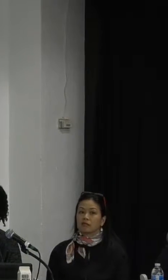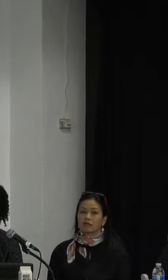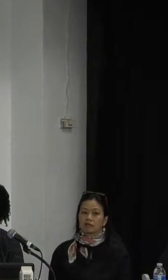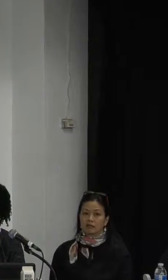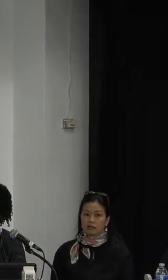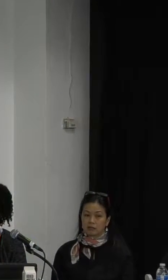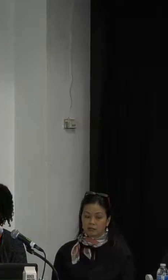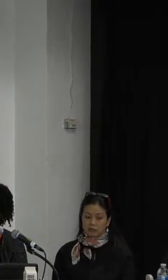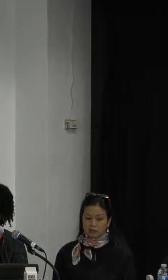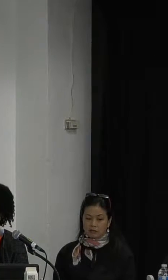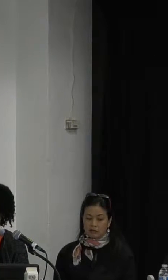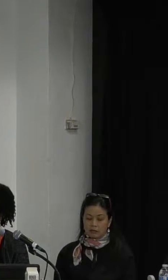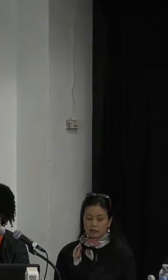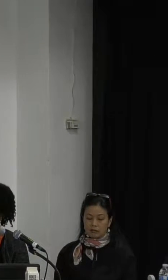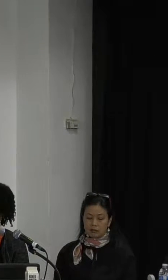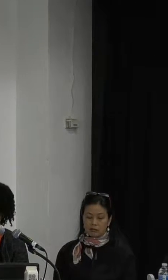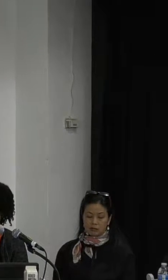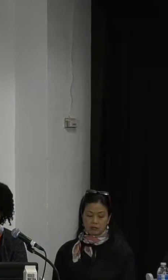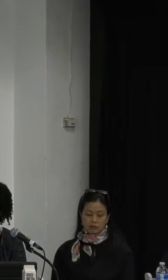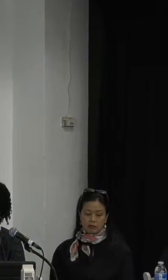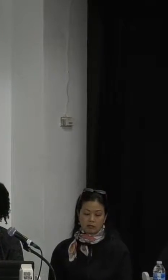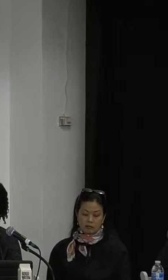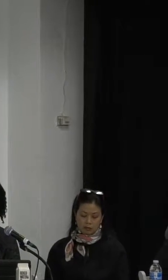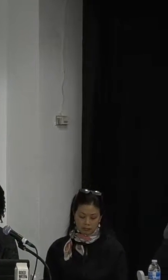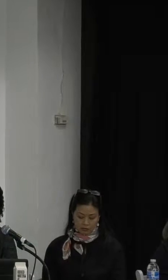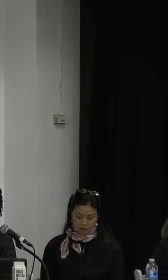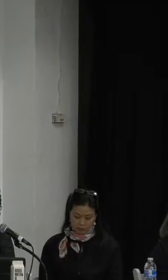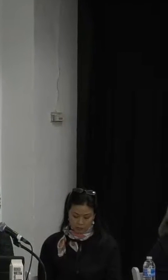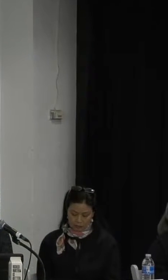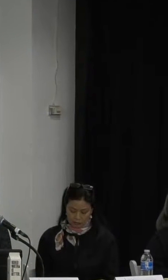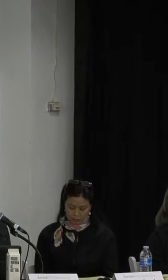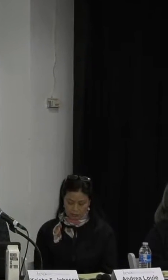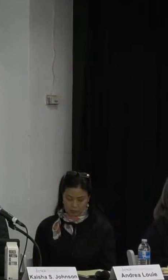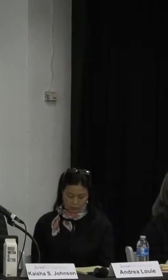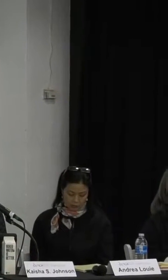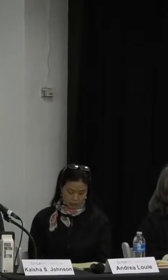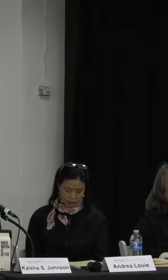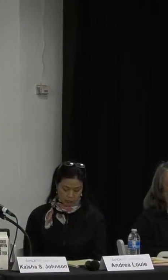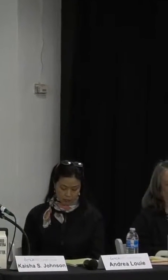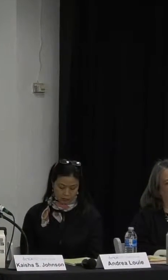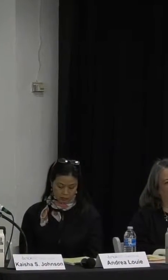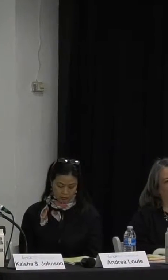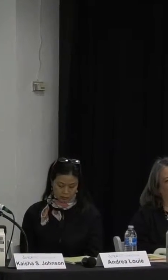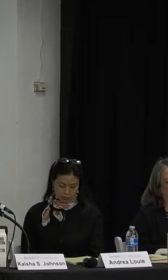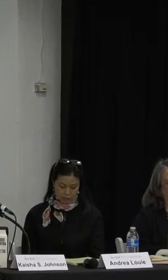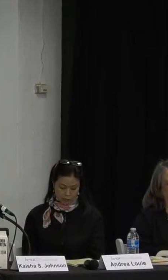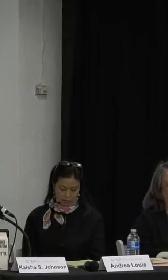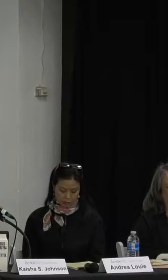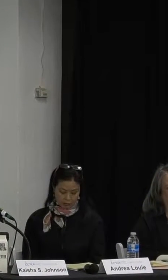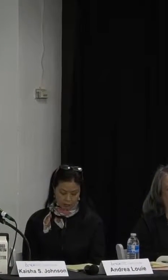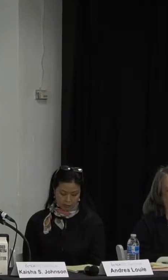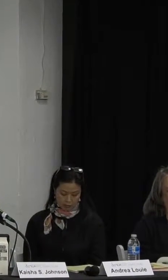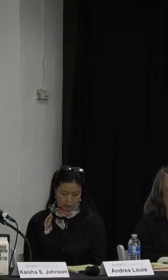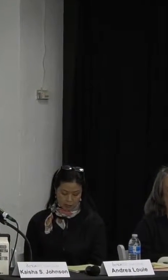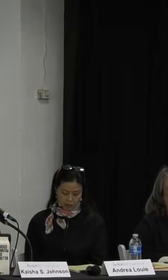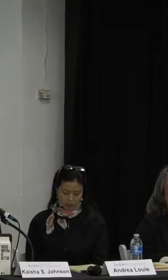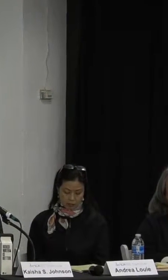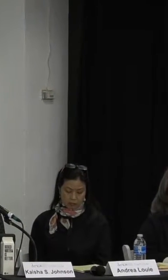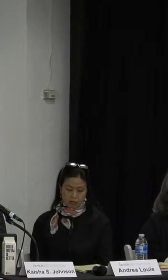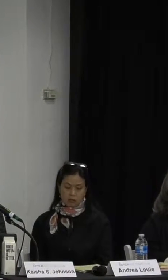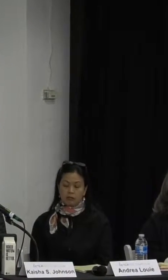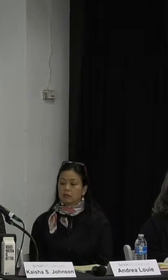echoes pretty much through the entire performing arts field. This very critical piece of data is, in fact, one of the reasons that Women